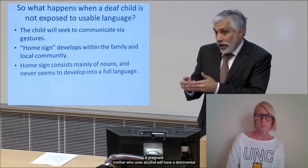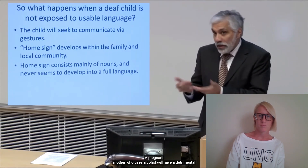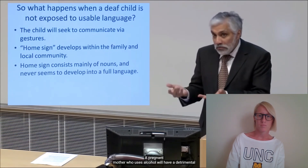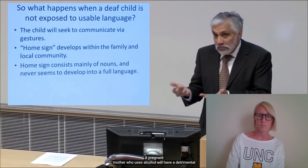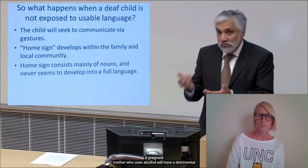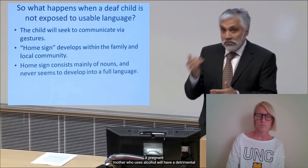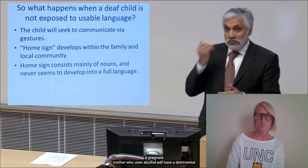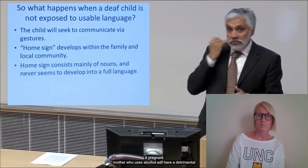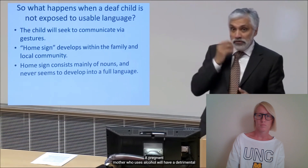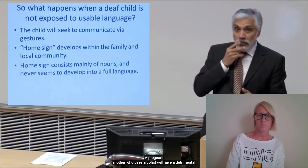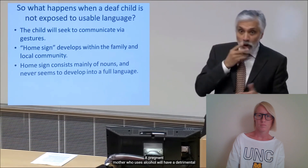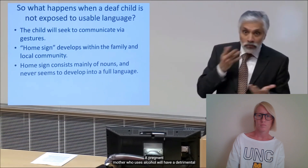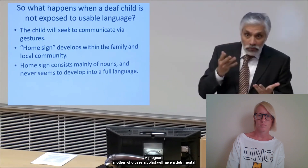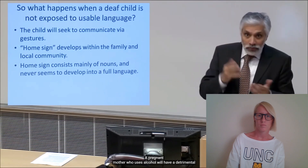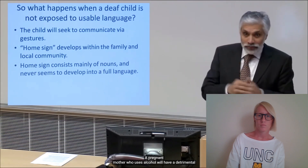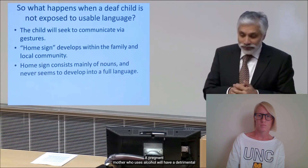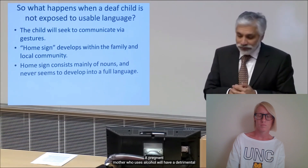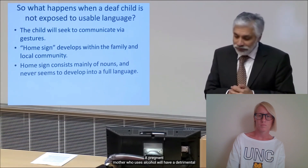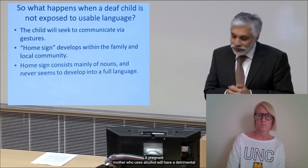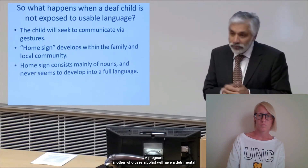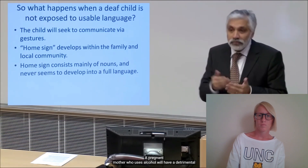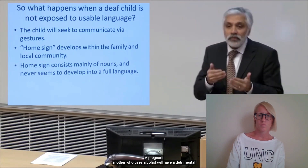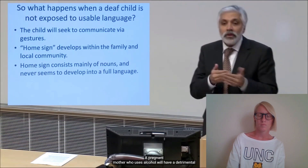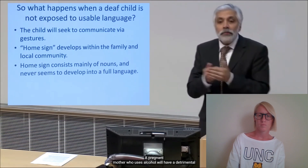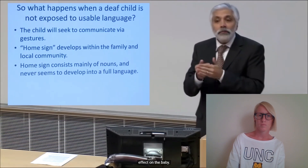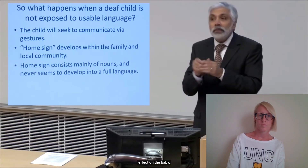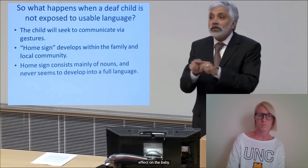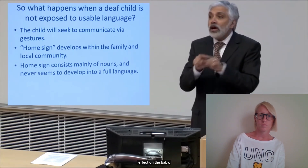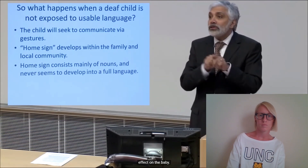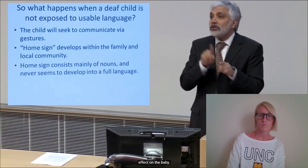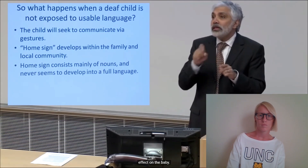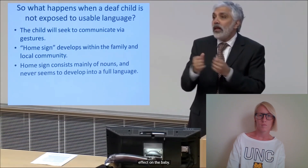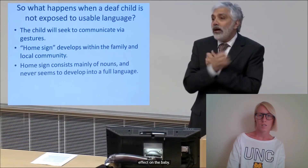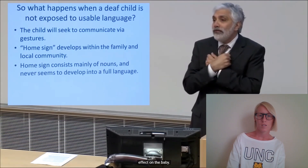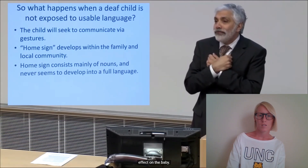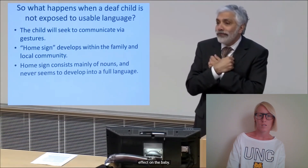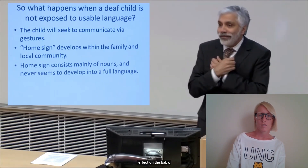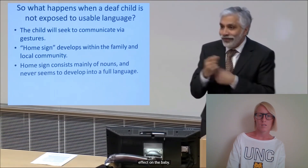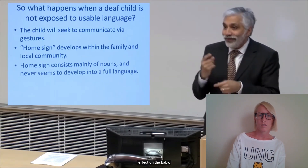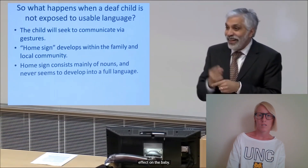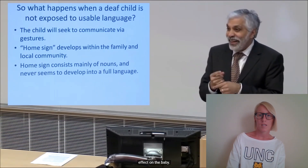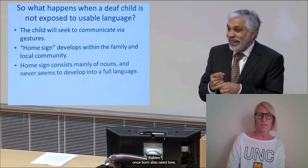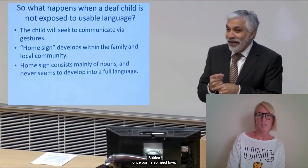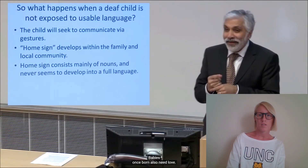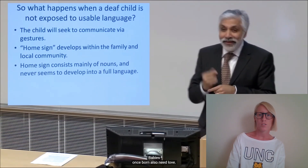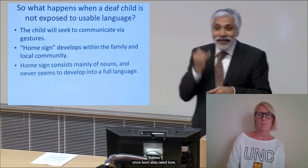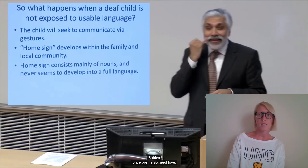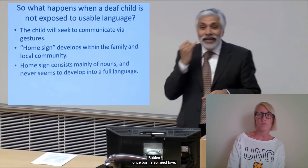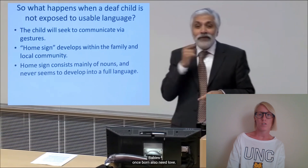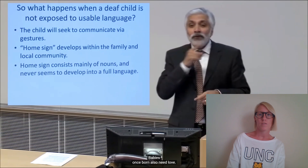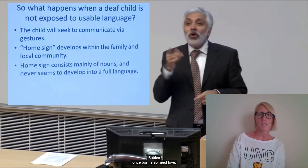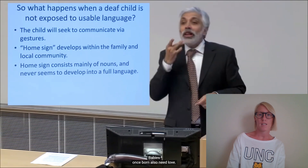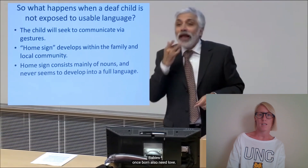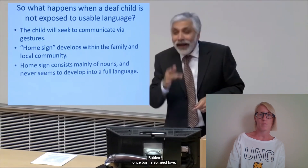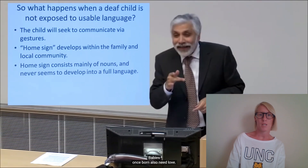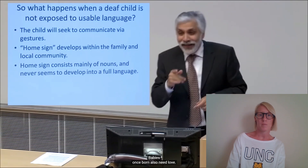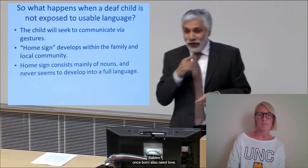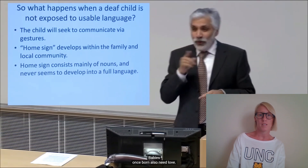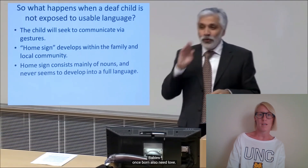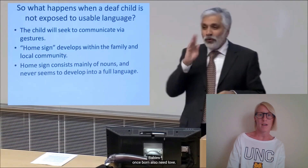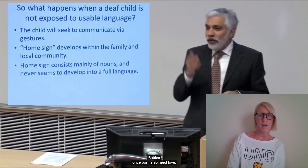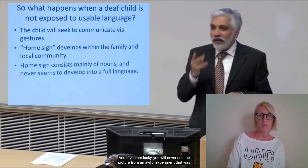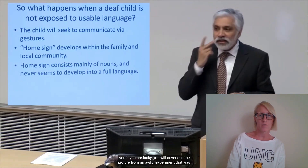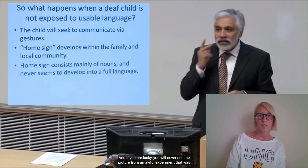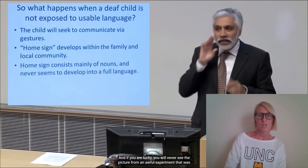A pregnant mother who uses alcohol will have a detrimental effect on the baby. Babies, And once there's many born, different also need effects love. that